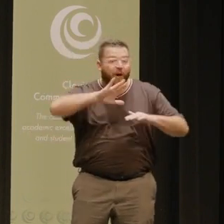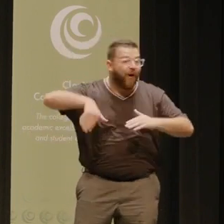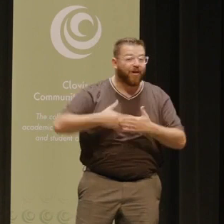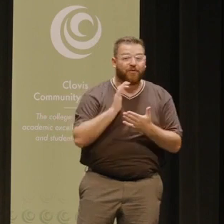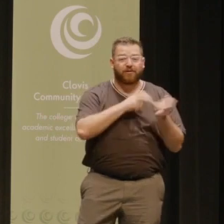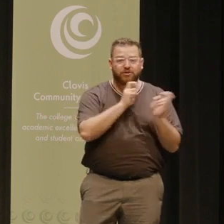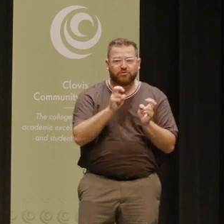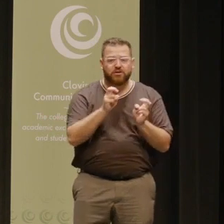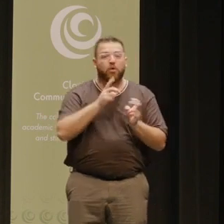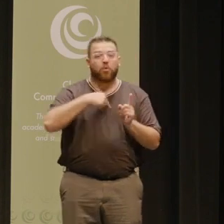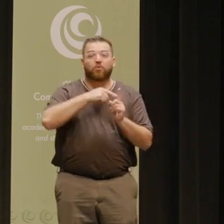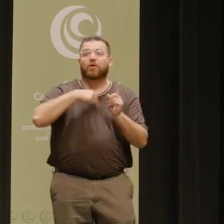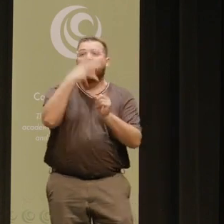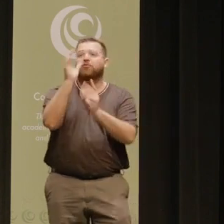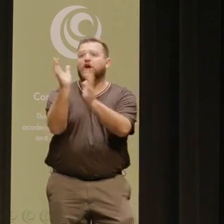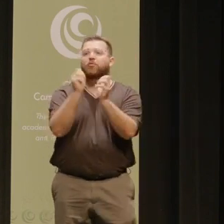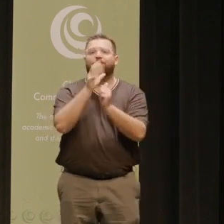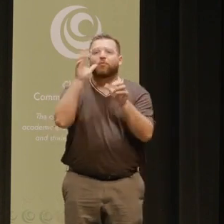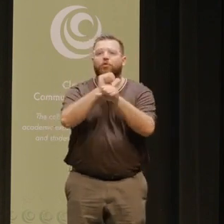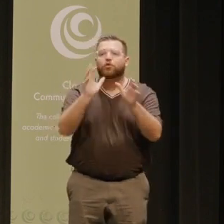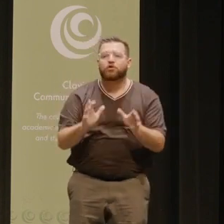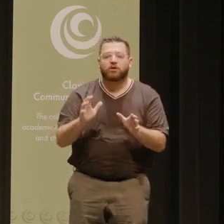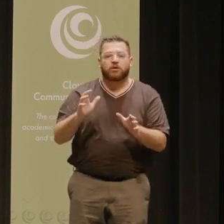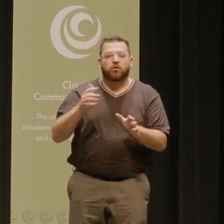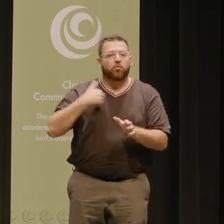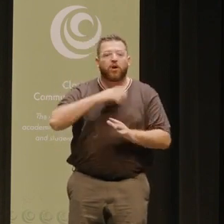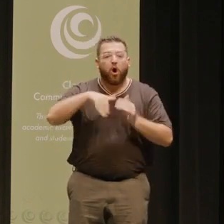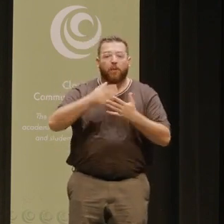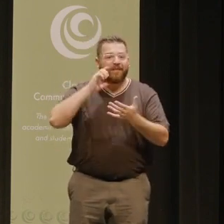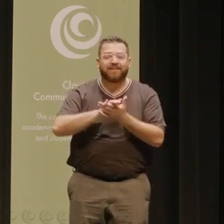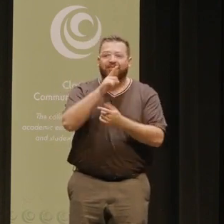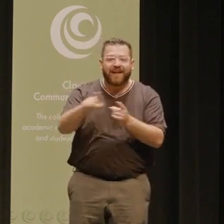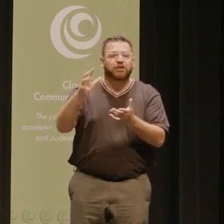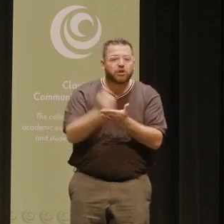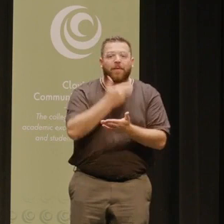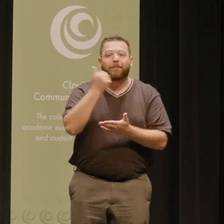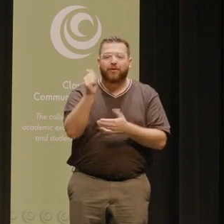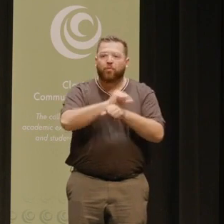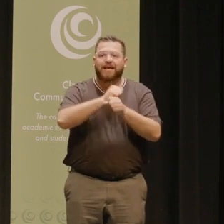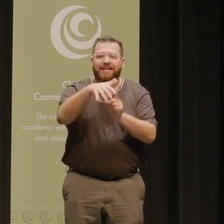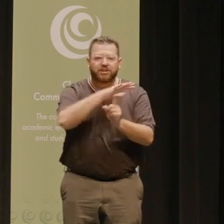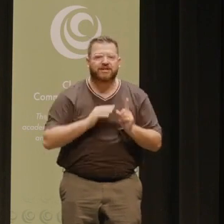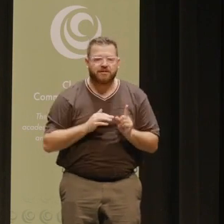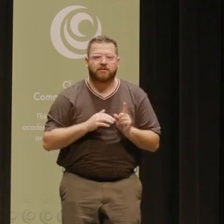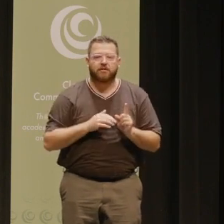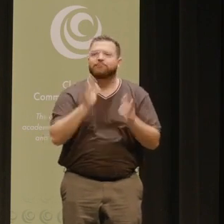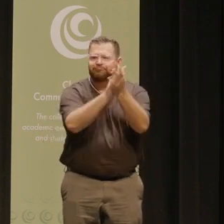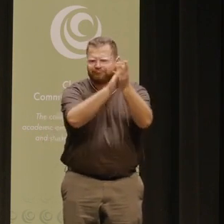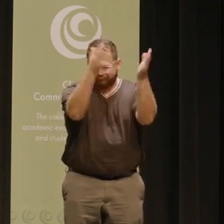all believe that they deserve better working conditions, that they want more, that they have aspirations. Yeah, let's applaud for